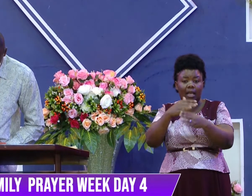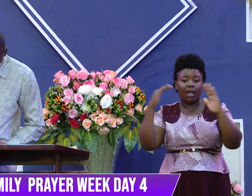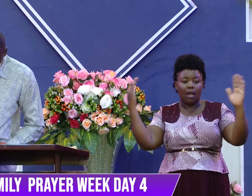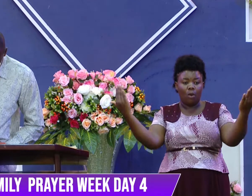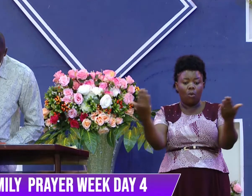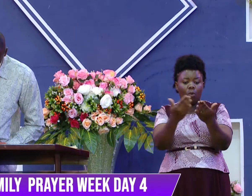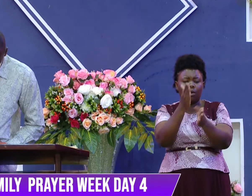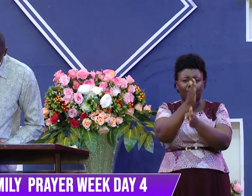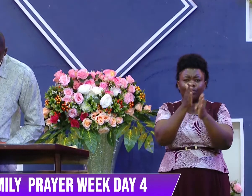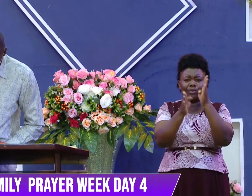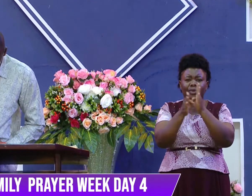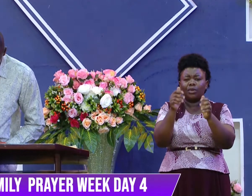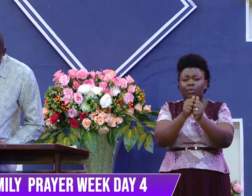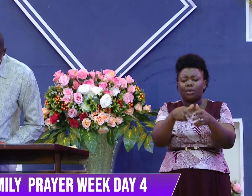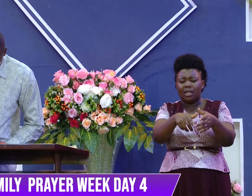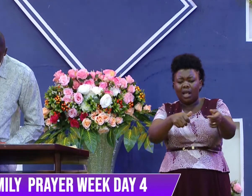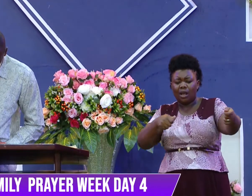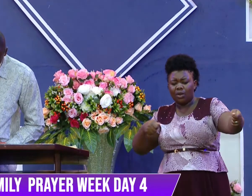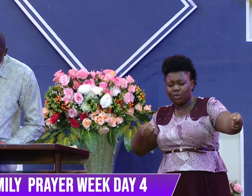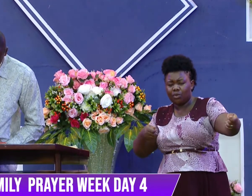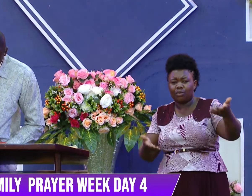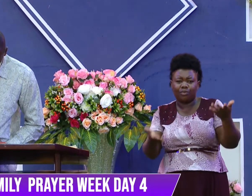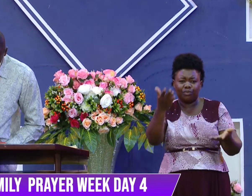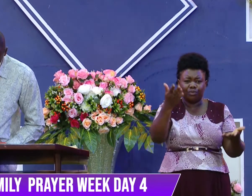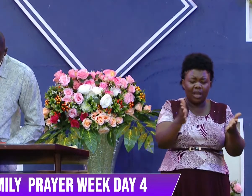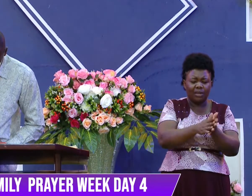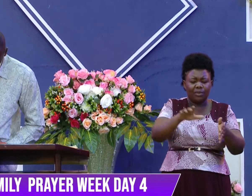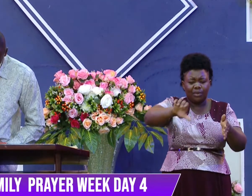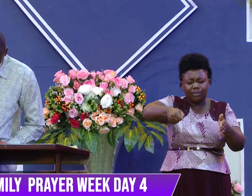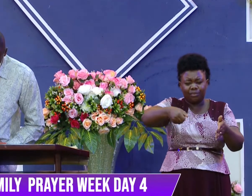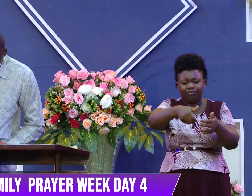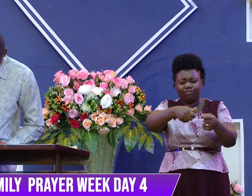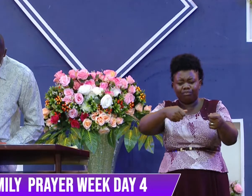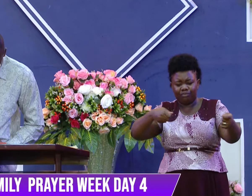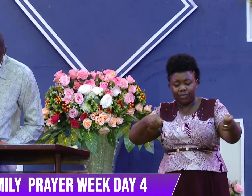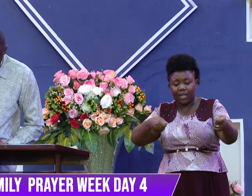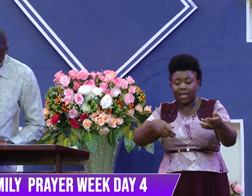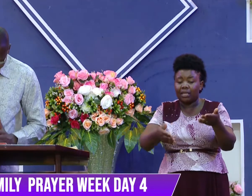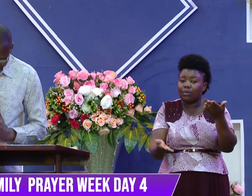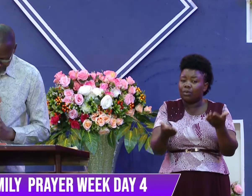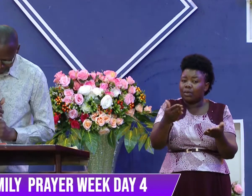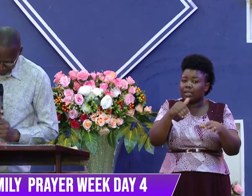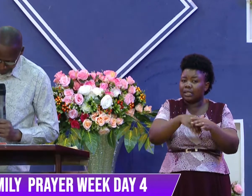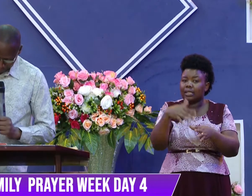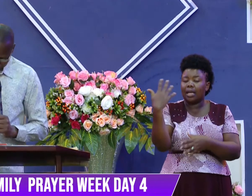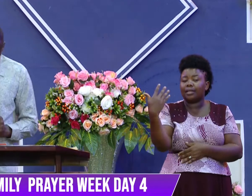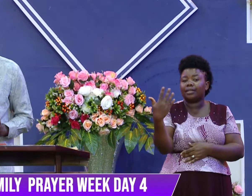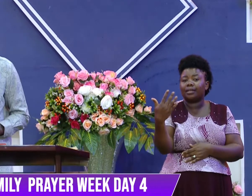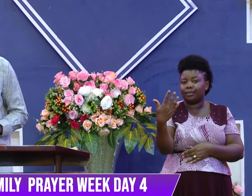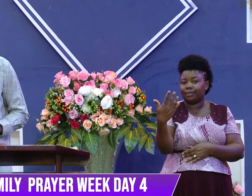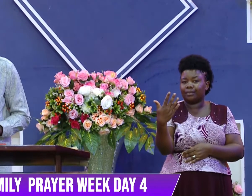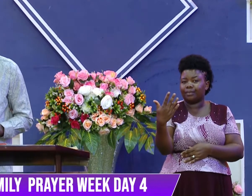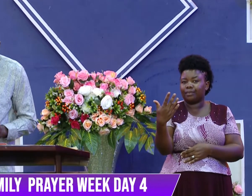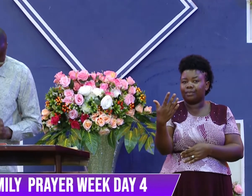ekyazimbibwa n'omuguwa ogugera era ng'akutte omuguwa ogugera mu mukono gwe. This is what he showed